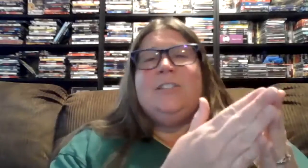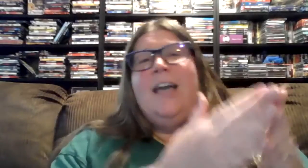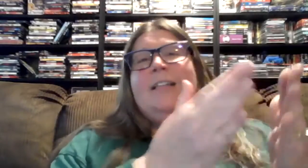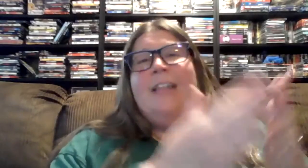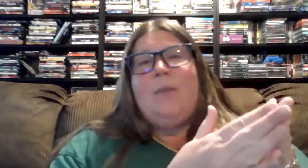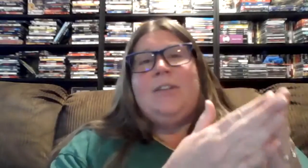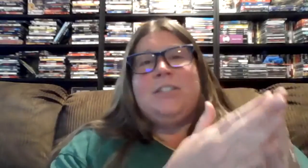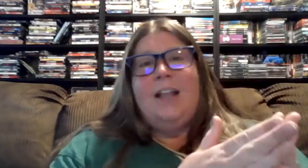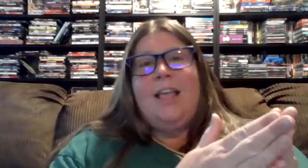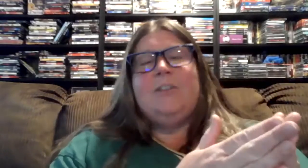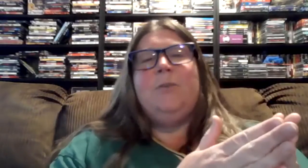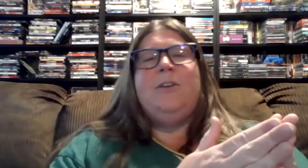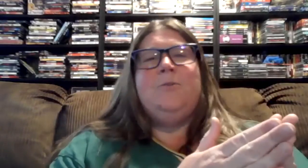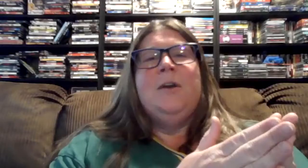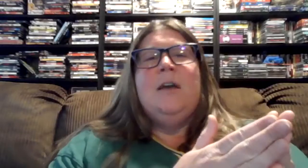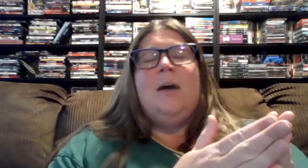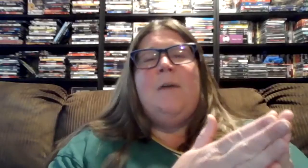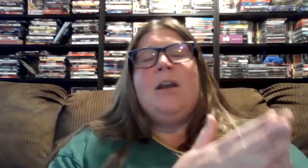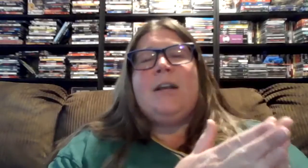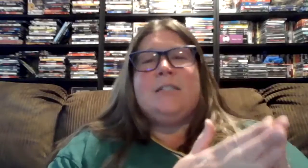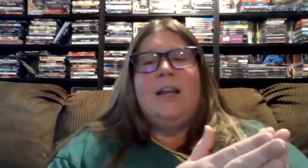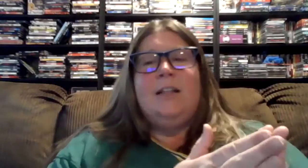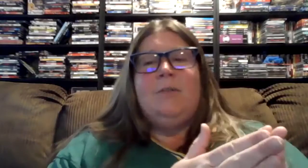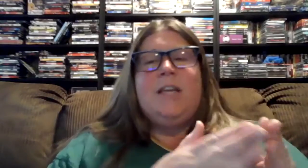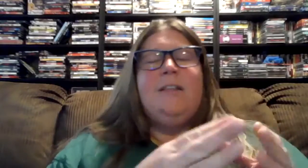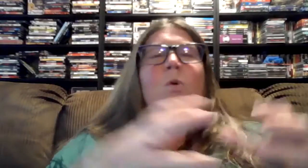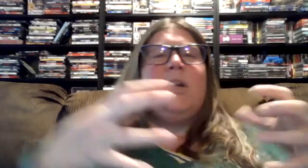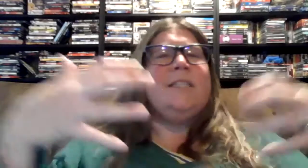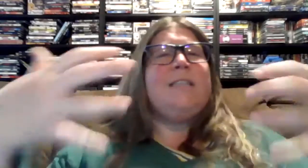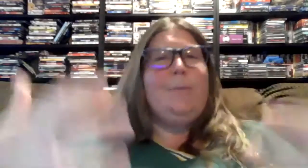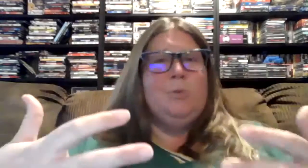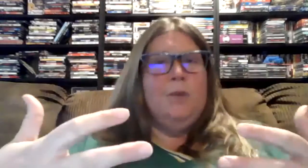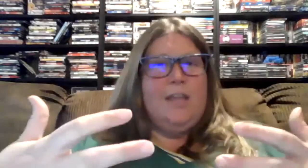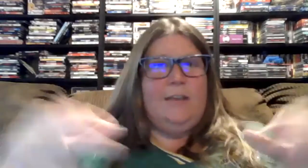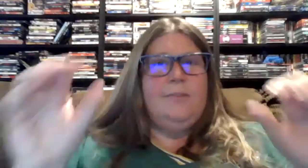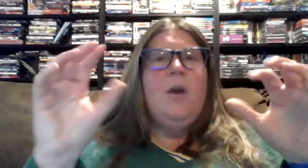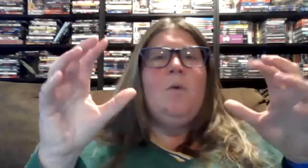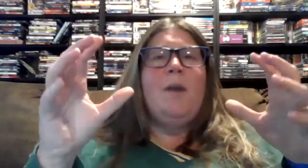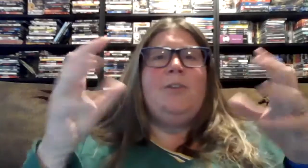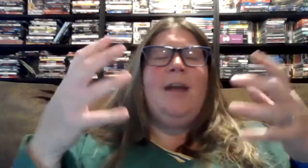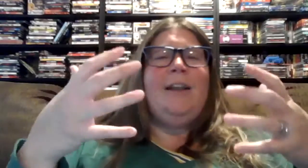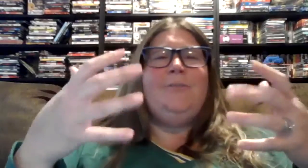like language sign language, where American Sign Language has more conceptual things where you kind of